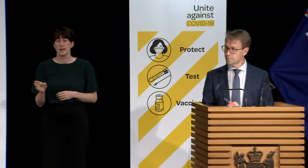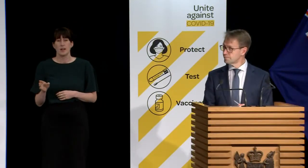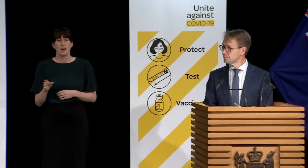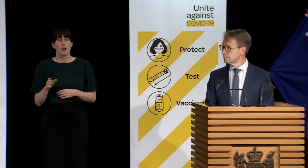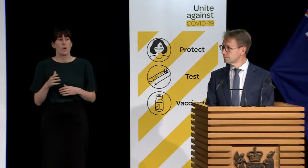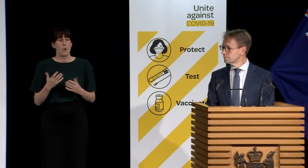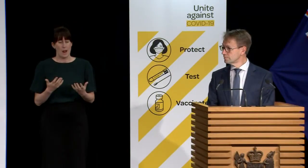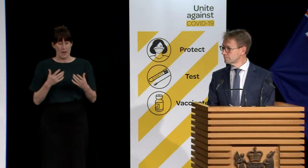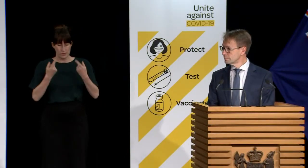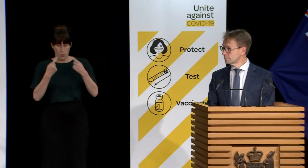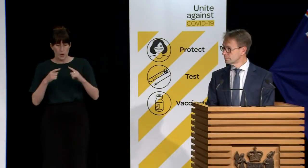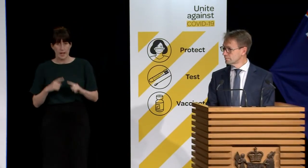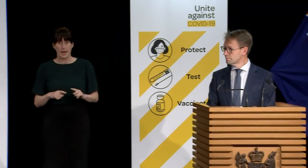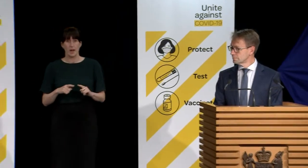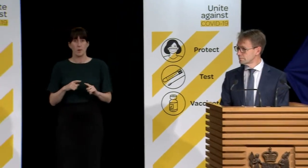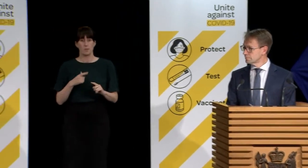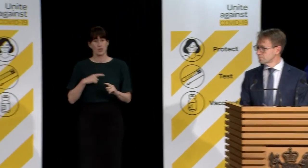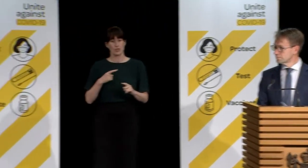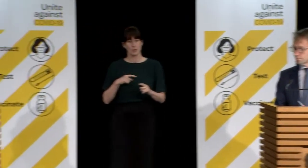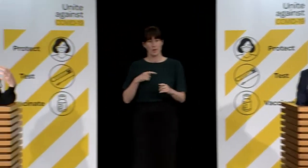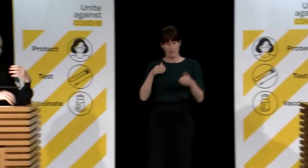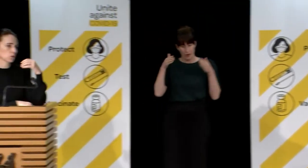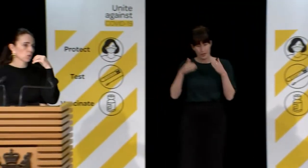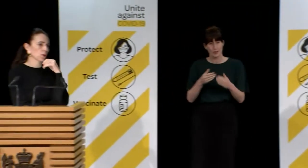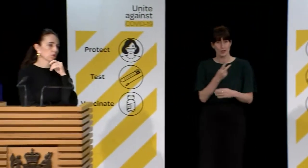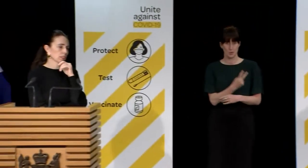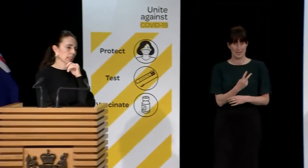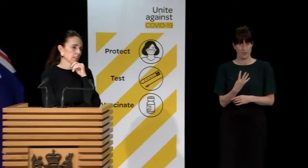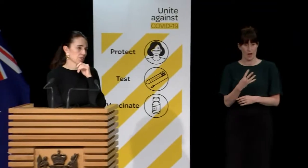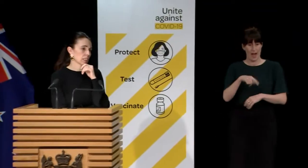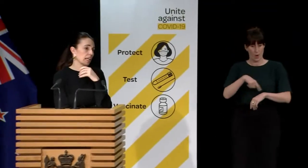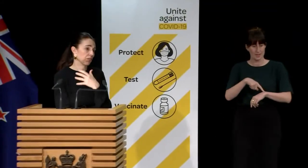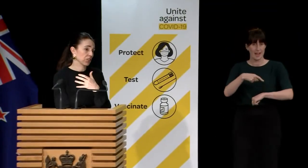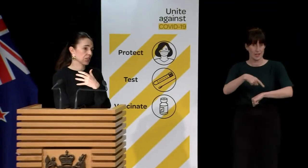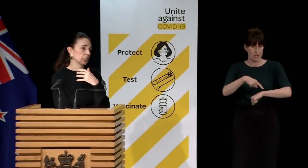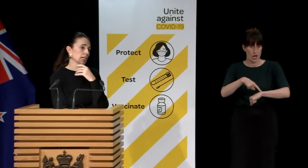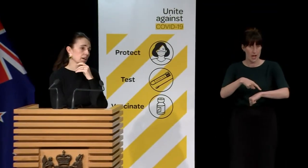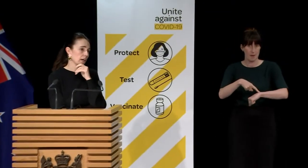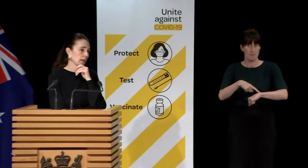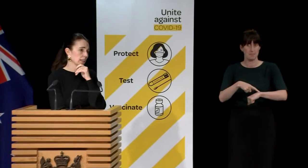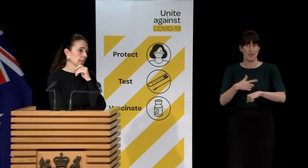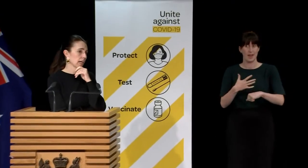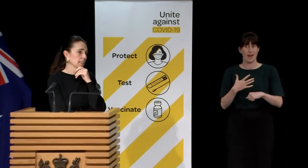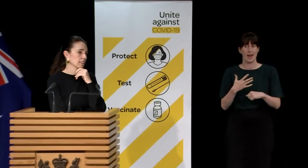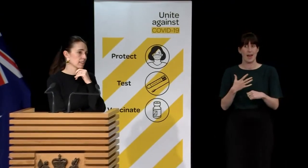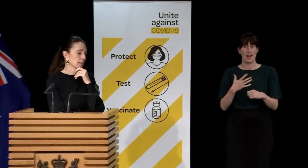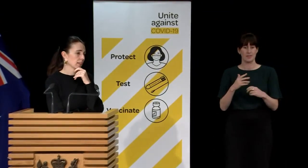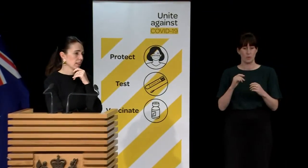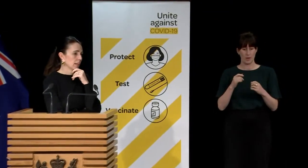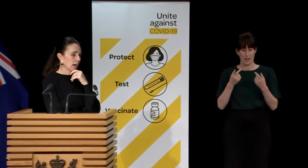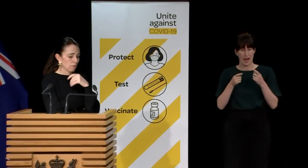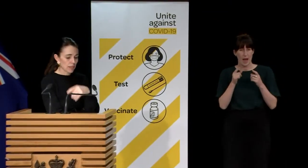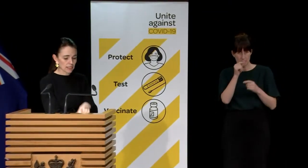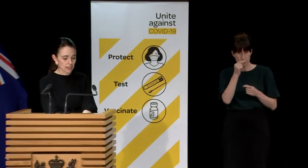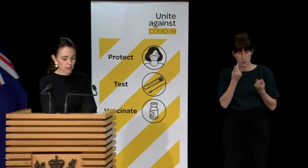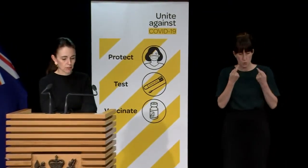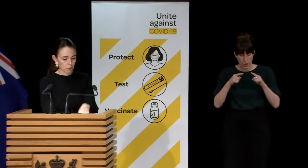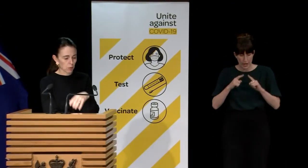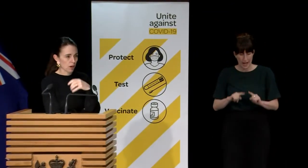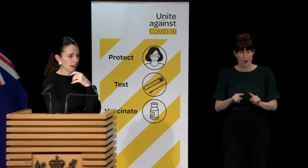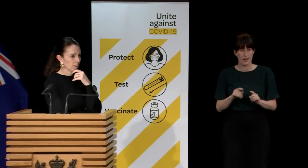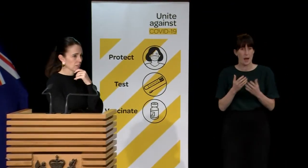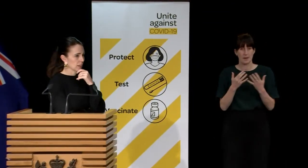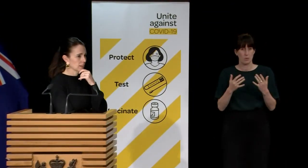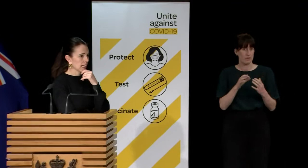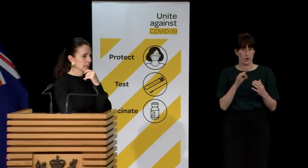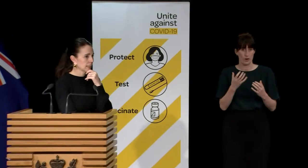back in the previous 24 hours, we're often able to draw those linkages, and that reduces down our unlinked cases. That's the